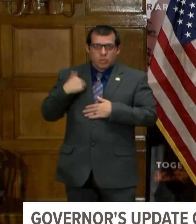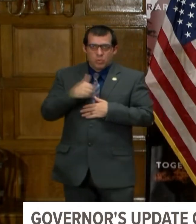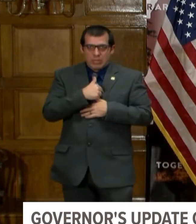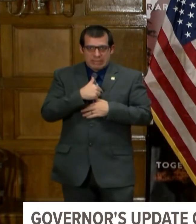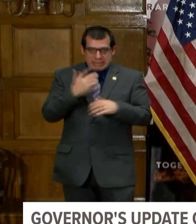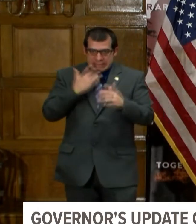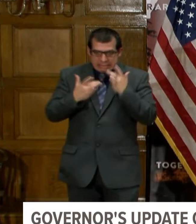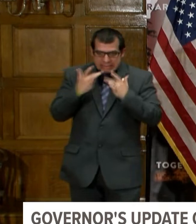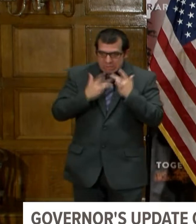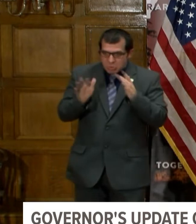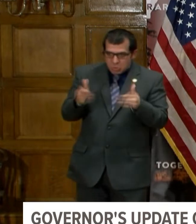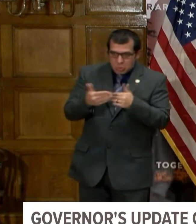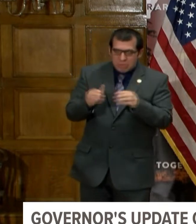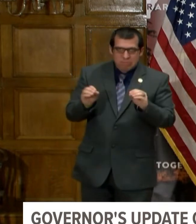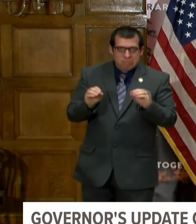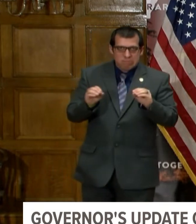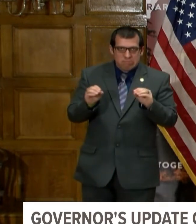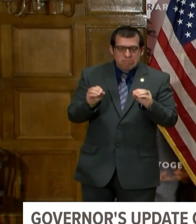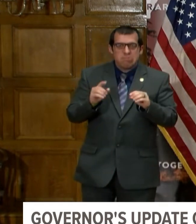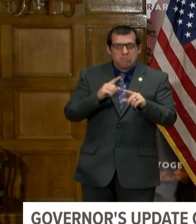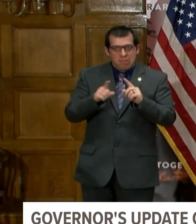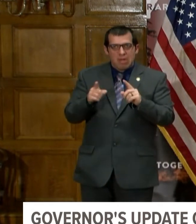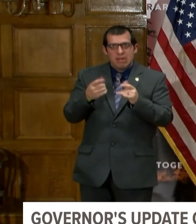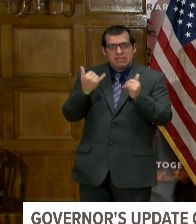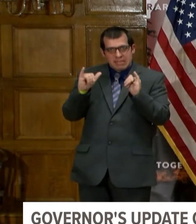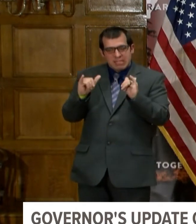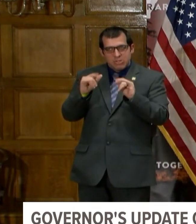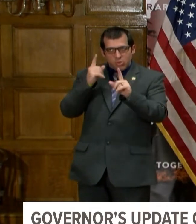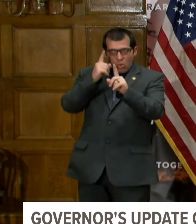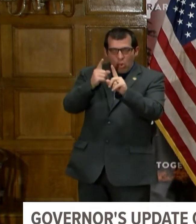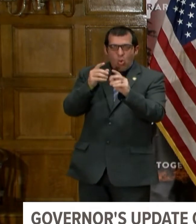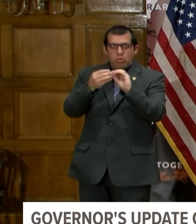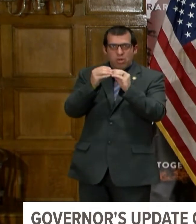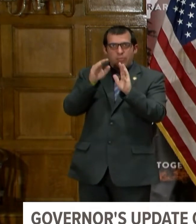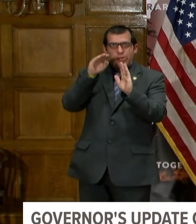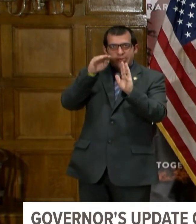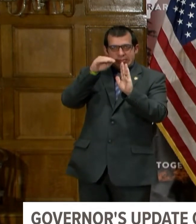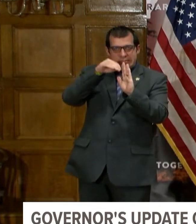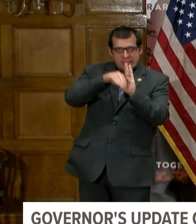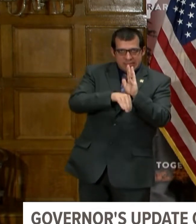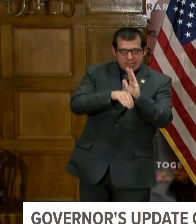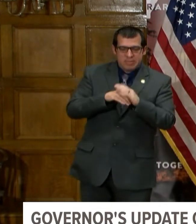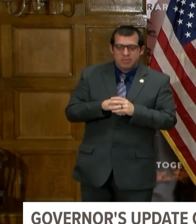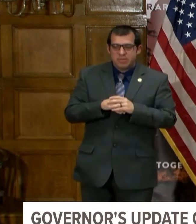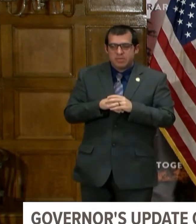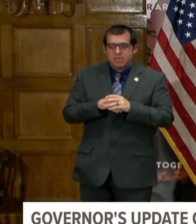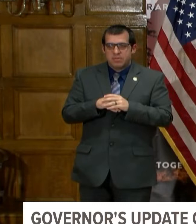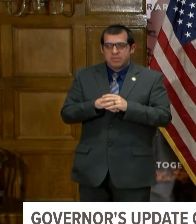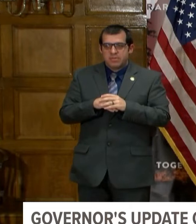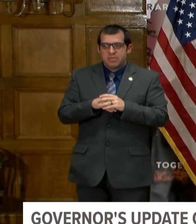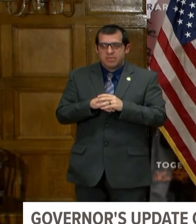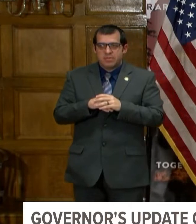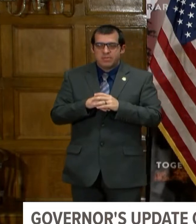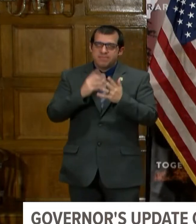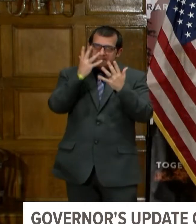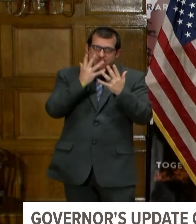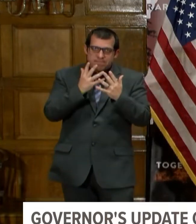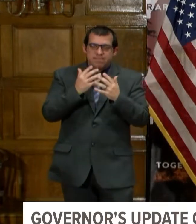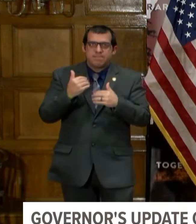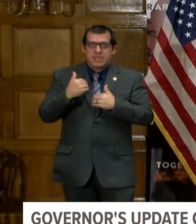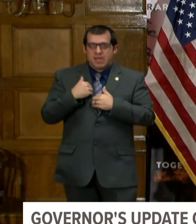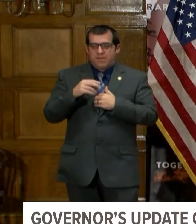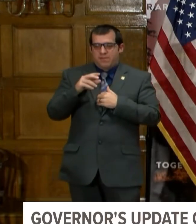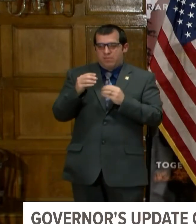most difficult circumstance, but we want to see those numbers go down over time. We've had, regretfully, 22